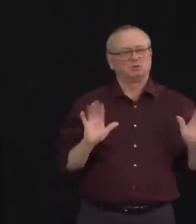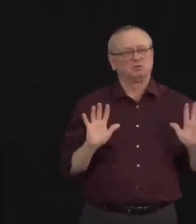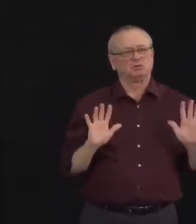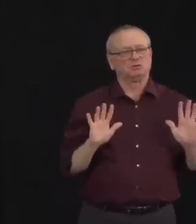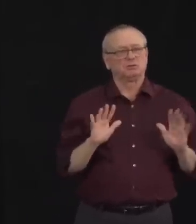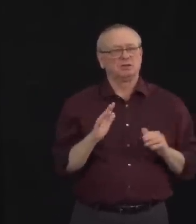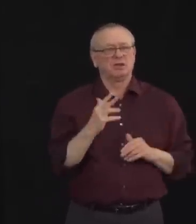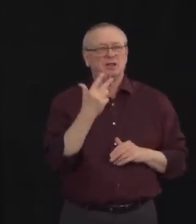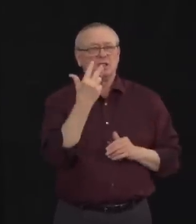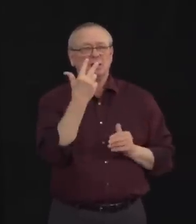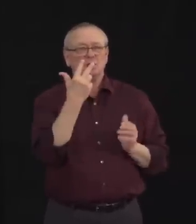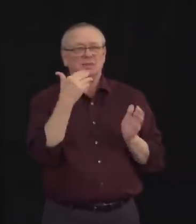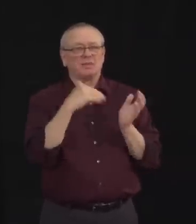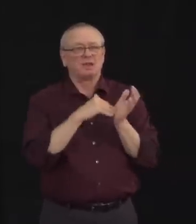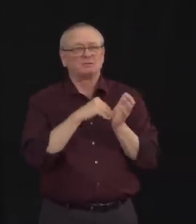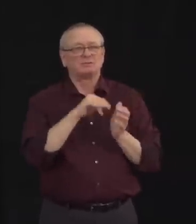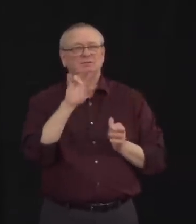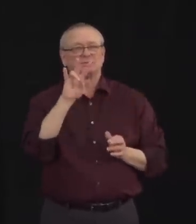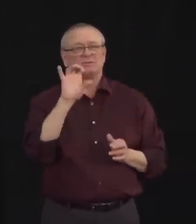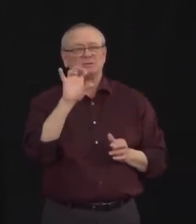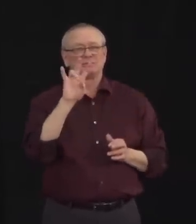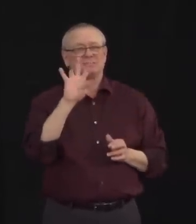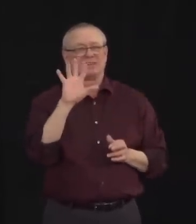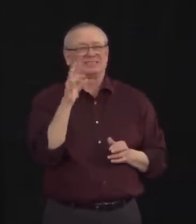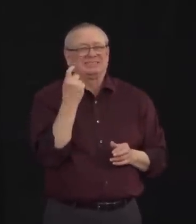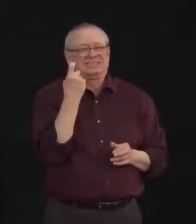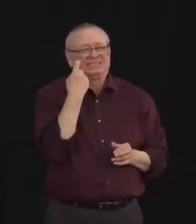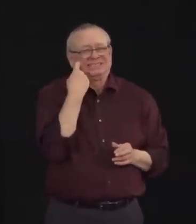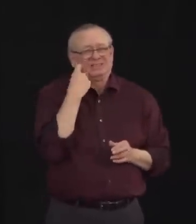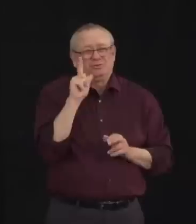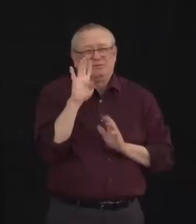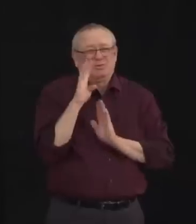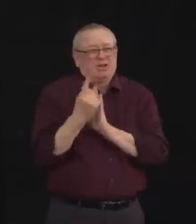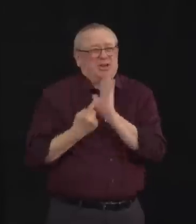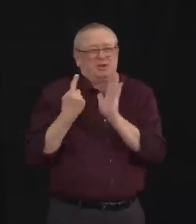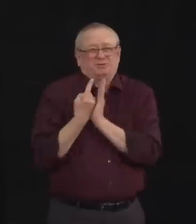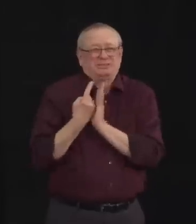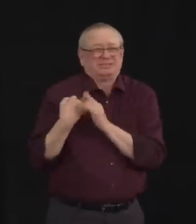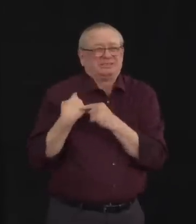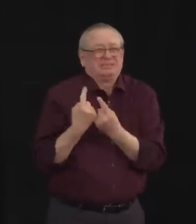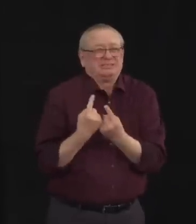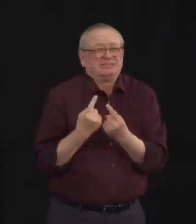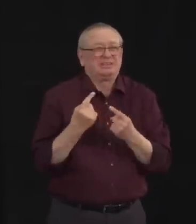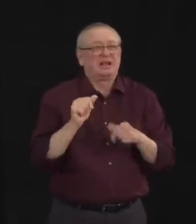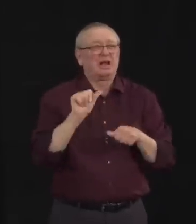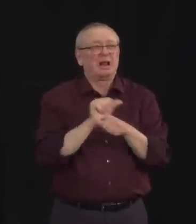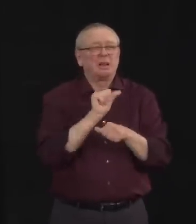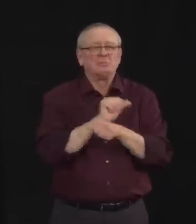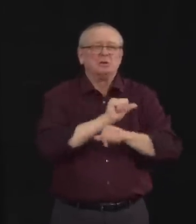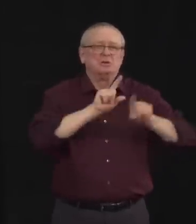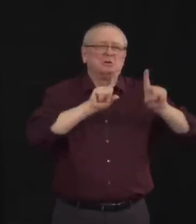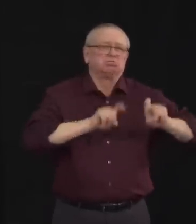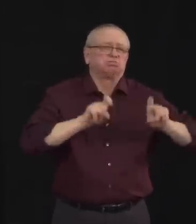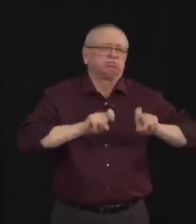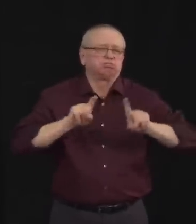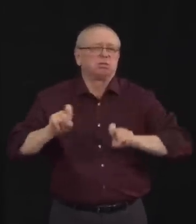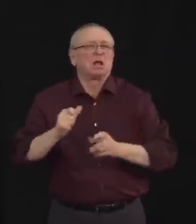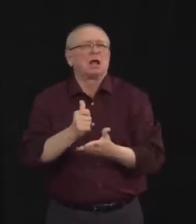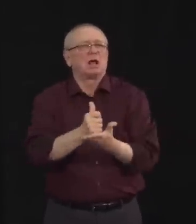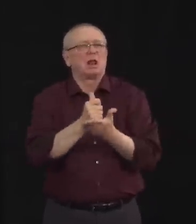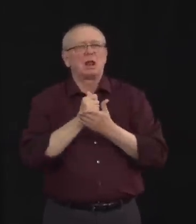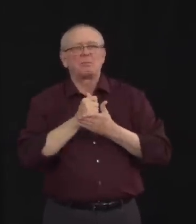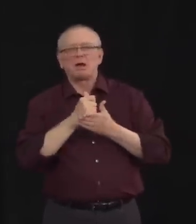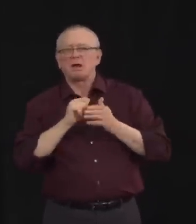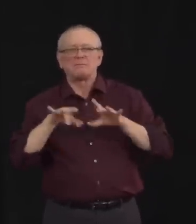3,775 in the past 24 hours. Our aggressive testing approach is helping us identify cases quickly, and coupled